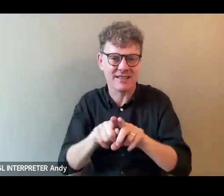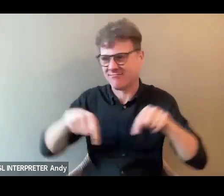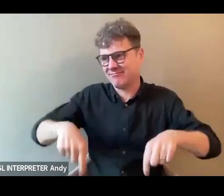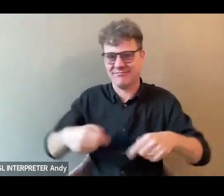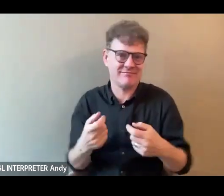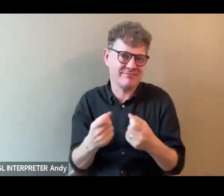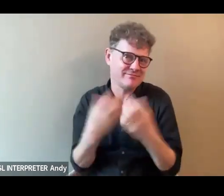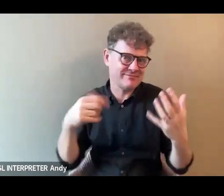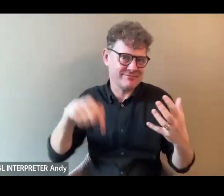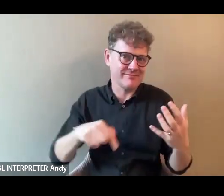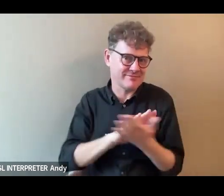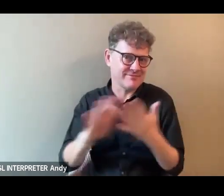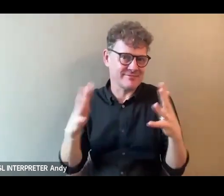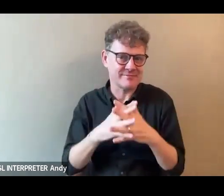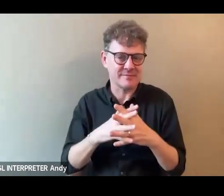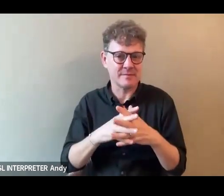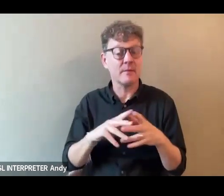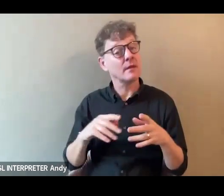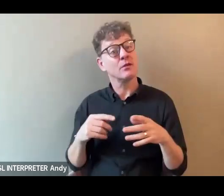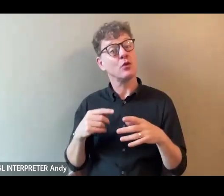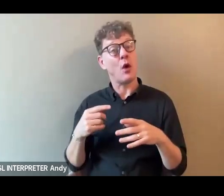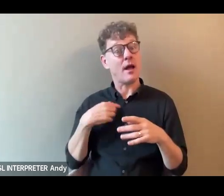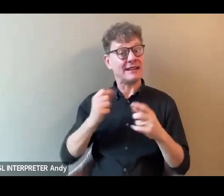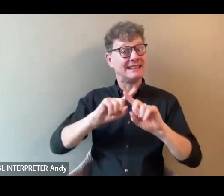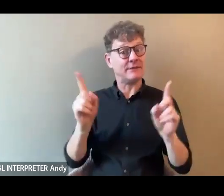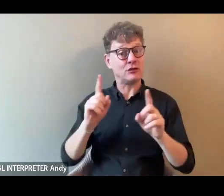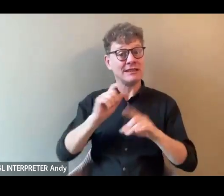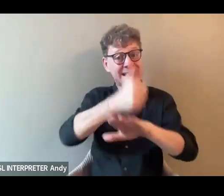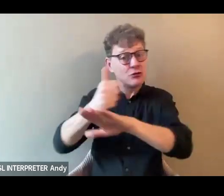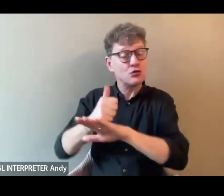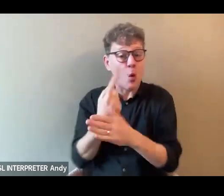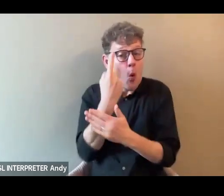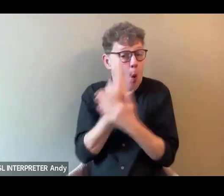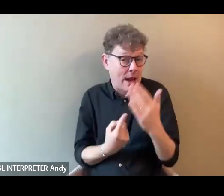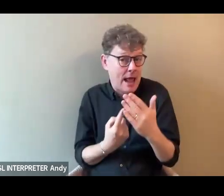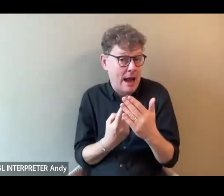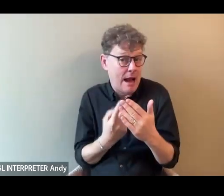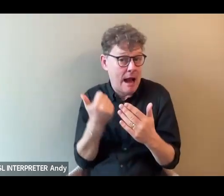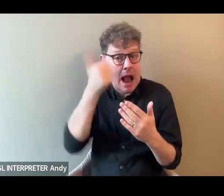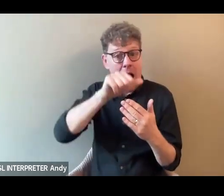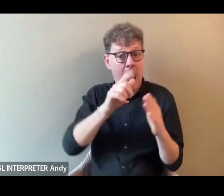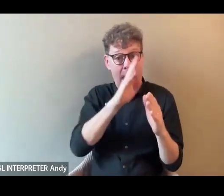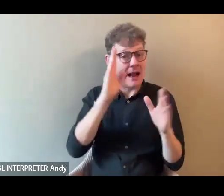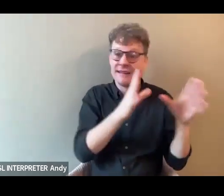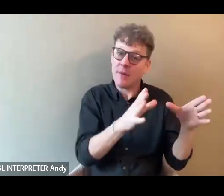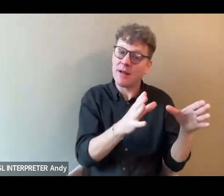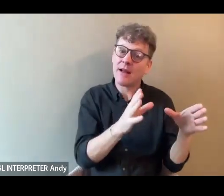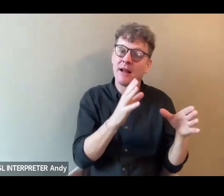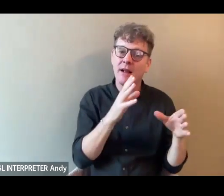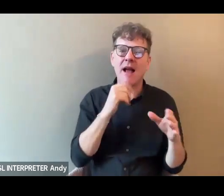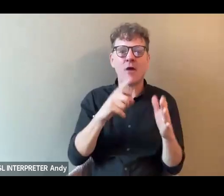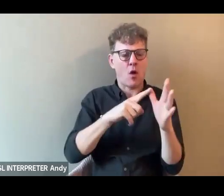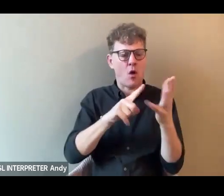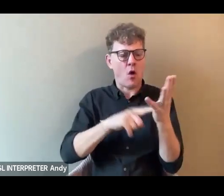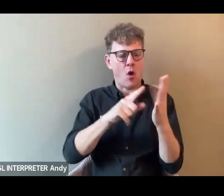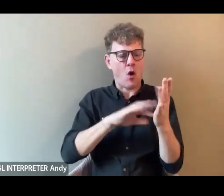and we work across a number of institutions, and not just academic institutions either. So we have the Autonomy Institute who are online today